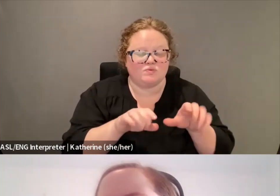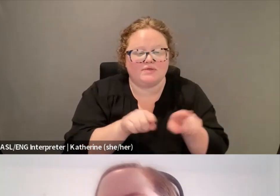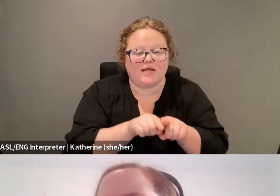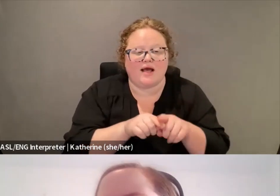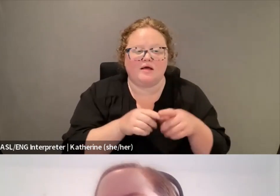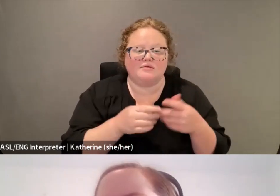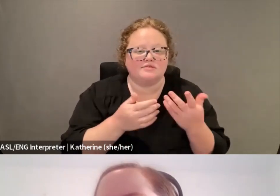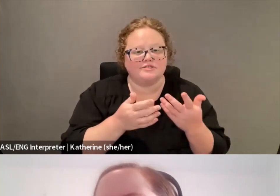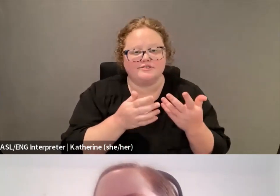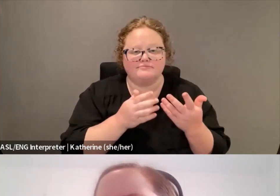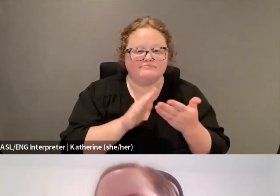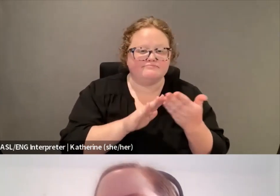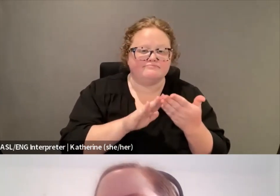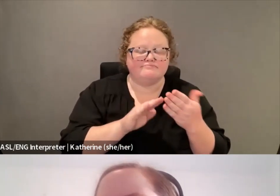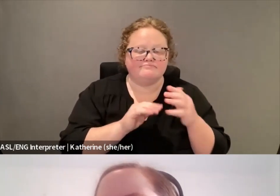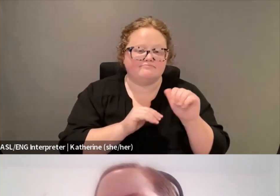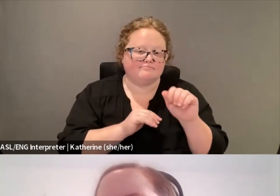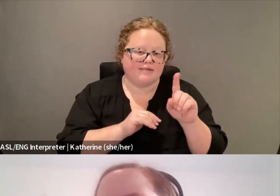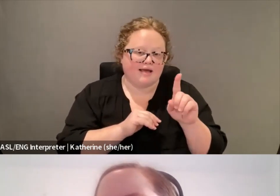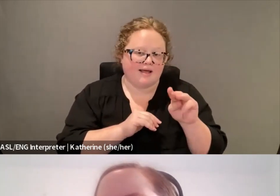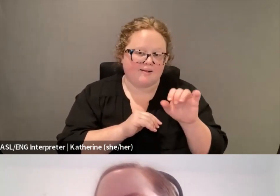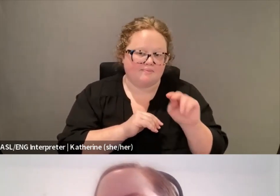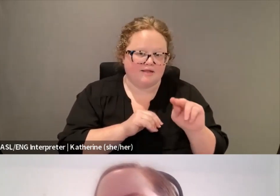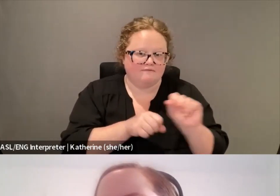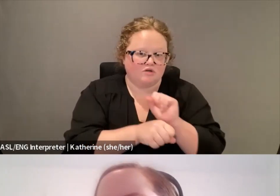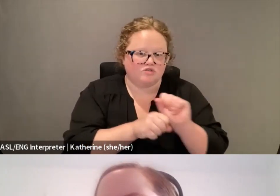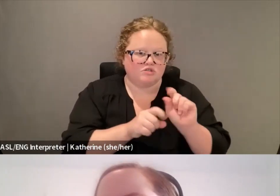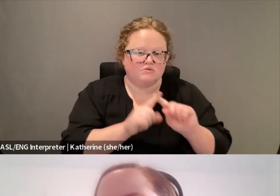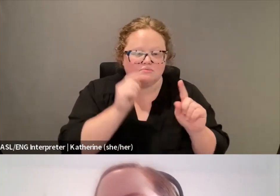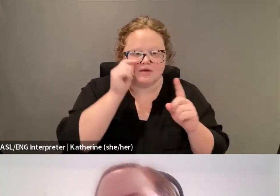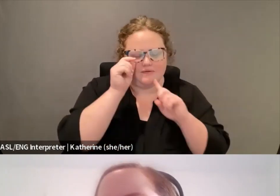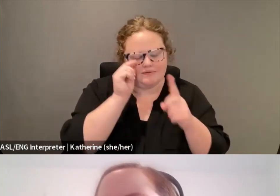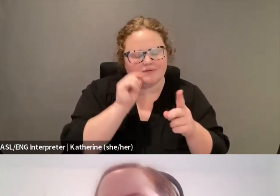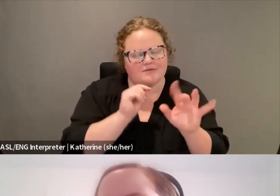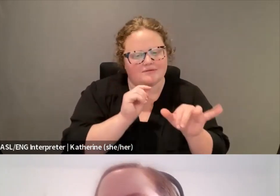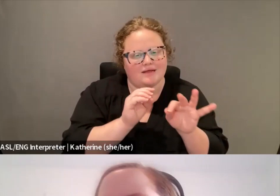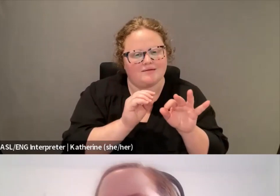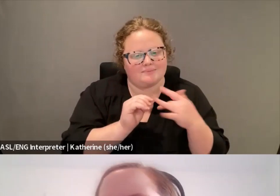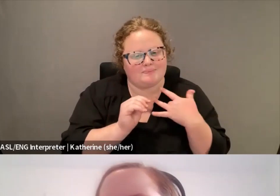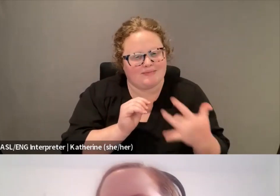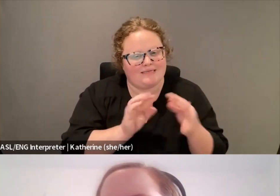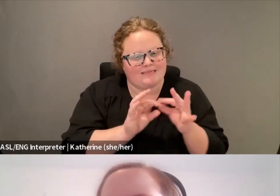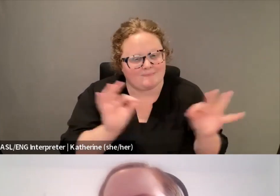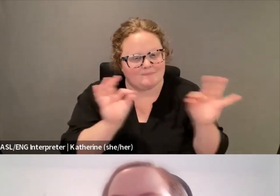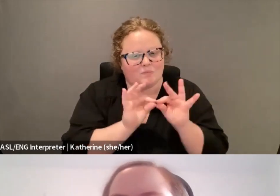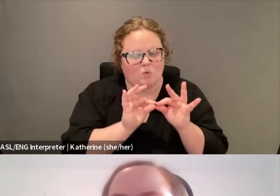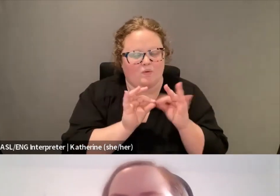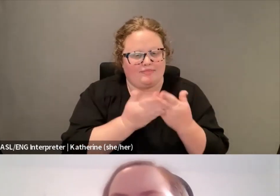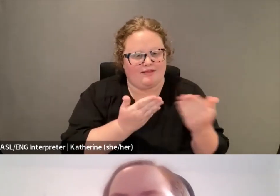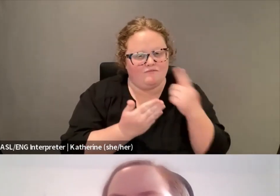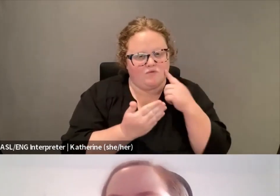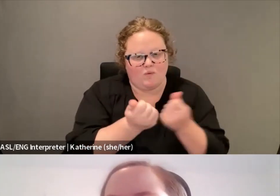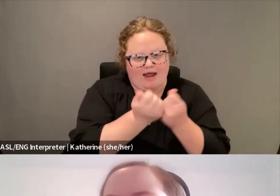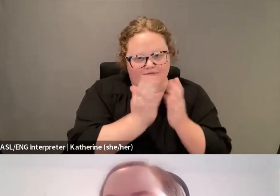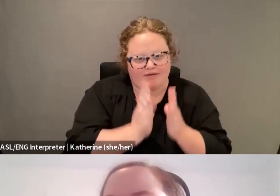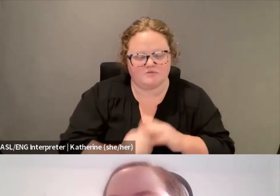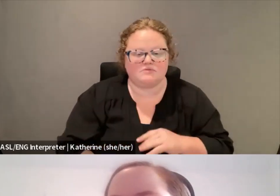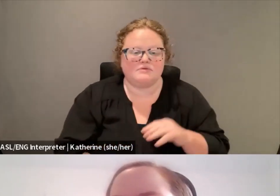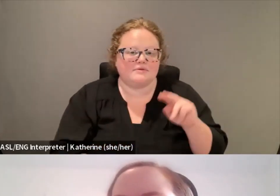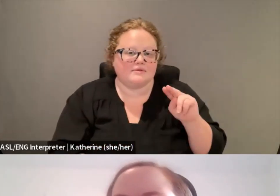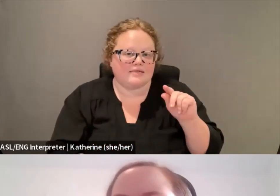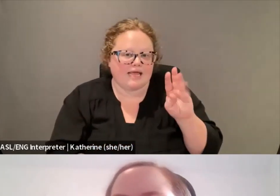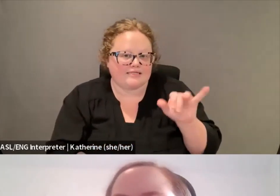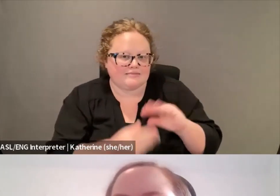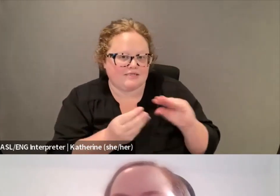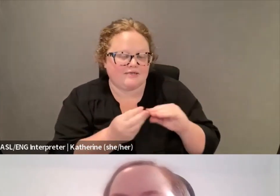function, but certainly something that tends to be very important for advocates. One question is whether there are